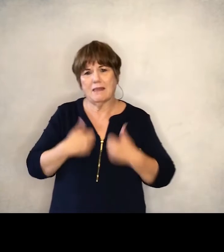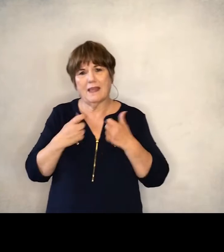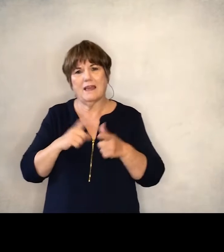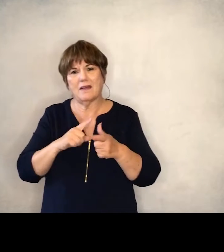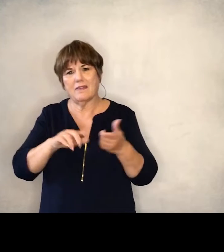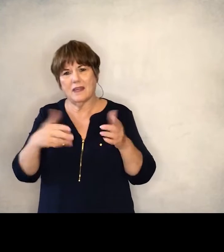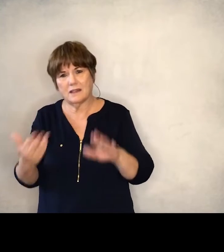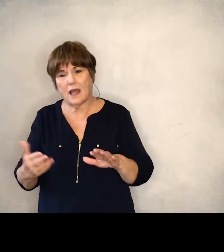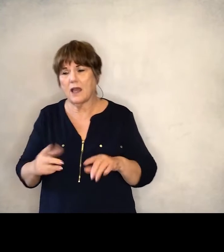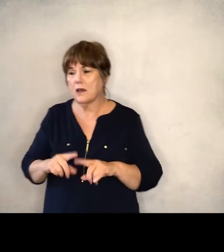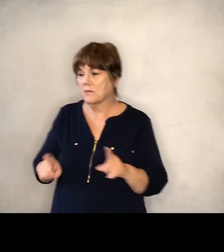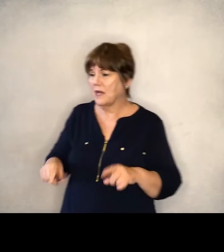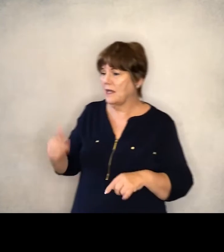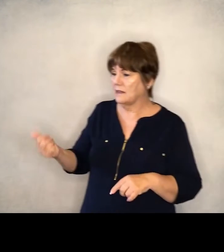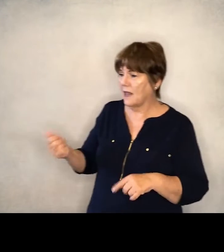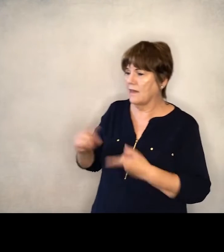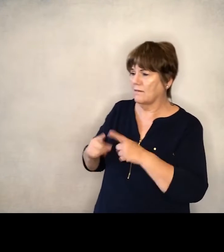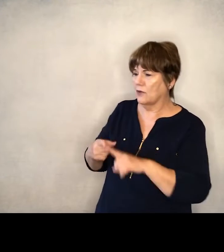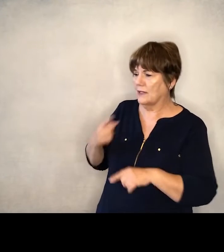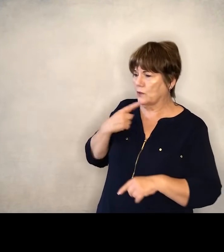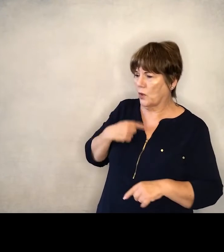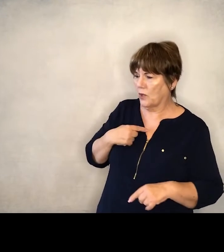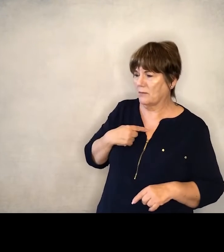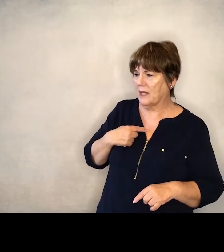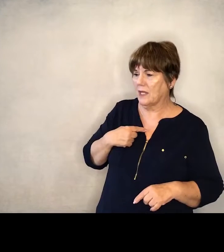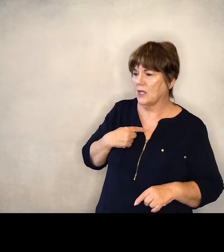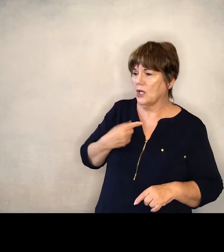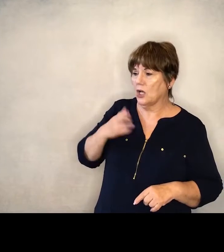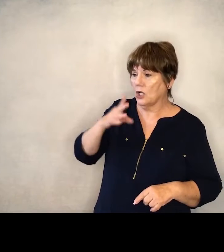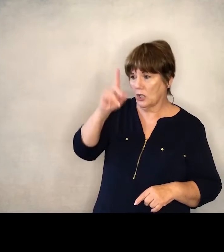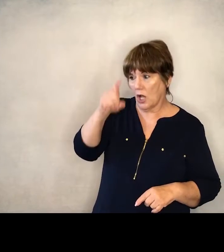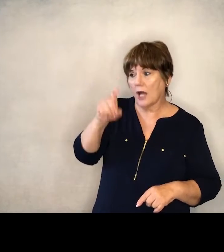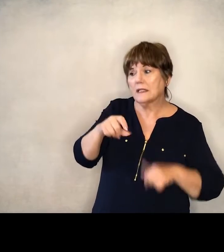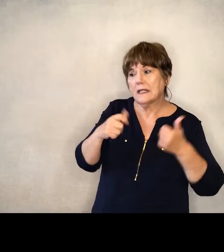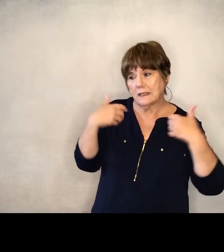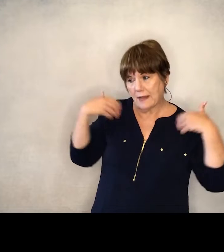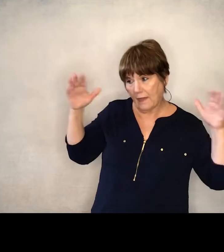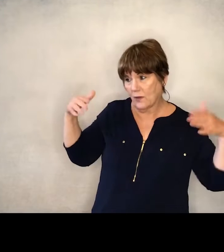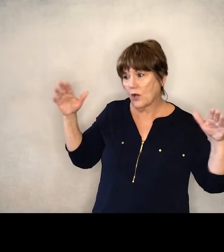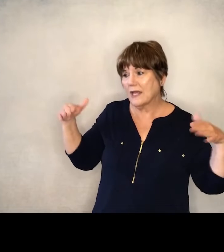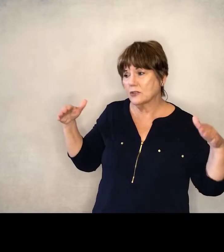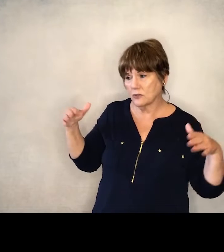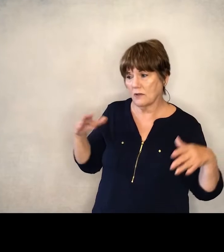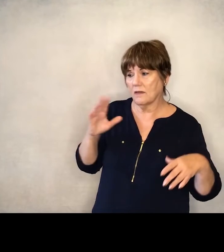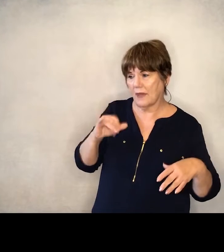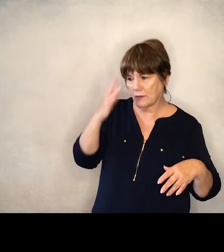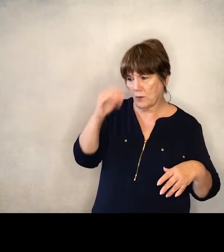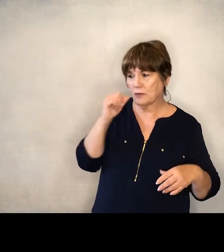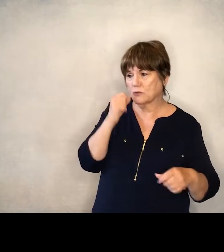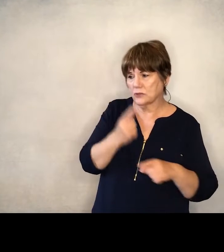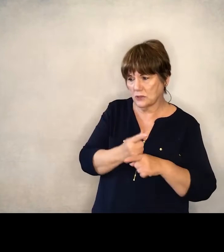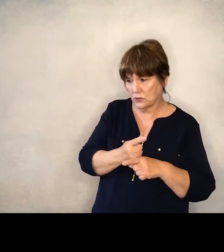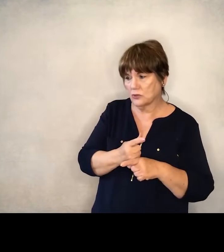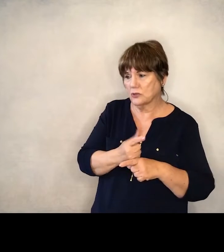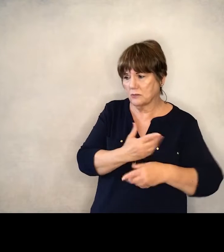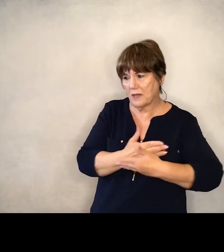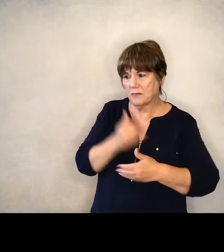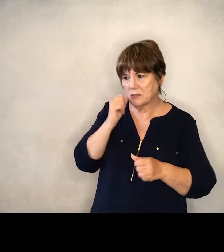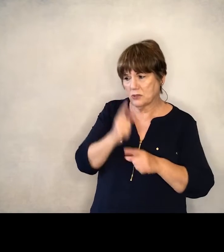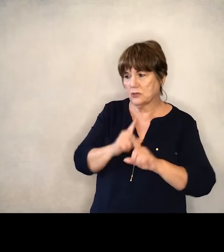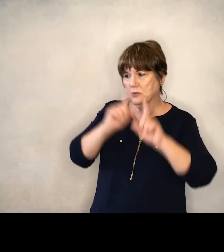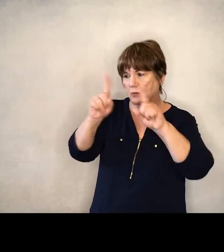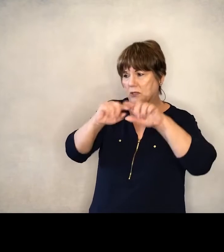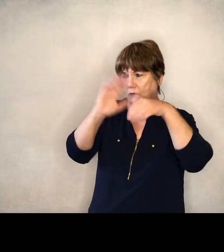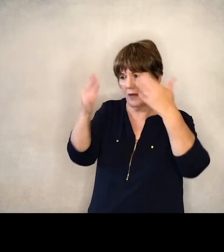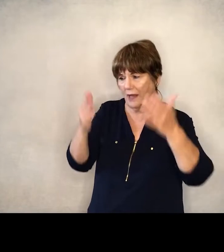counseling. He said that God needed another angel. And I remember thinking even then that that was a pretty rough